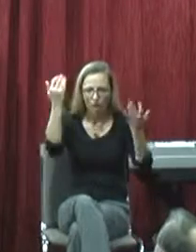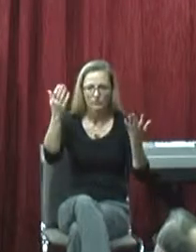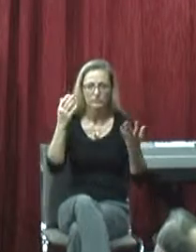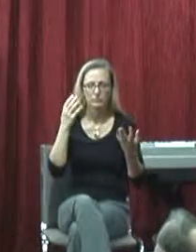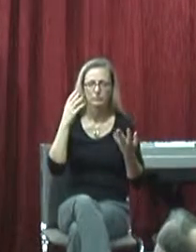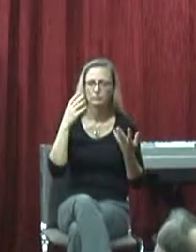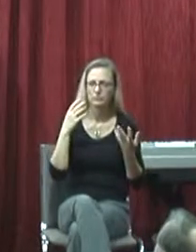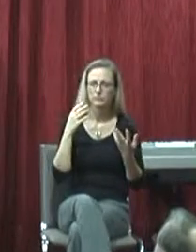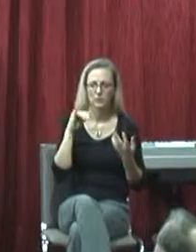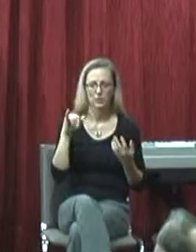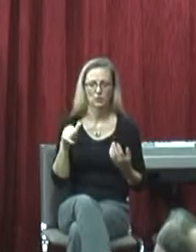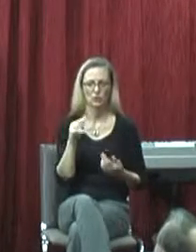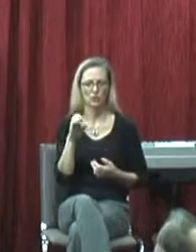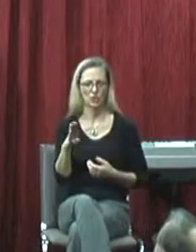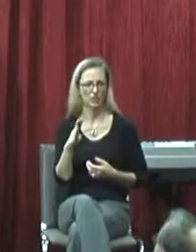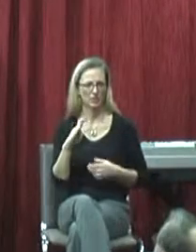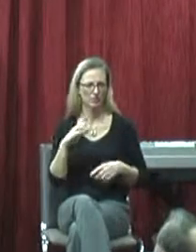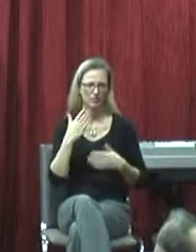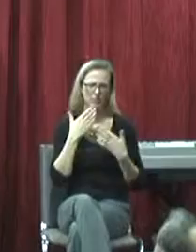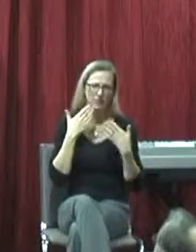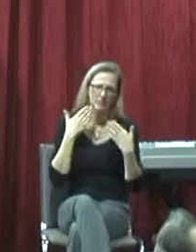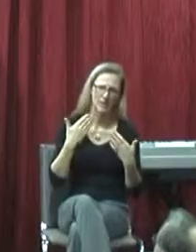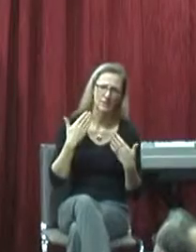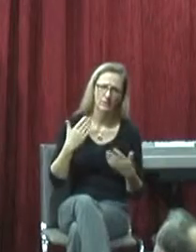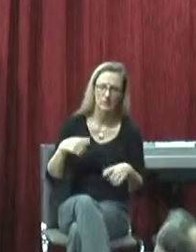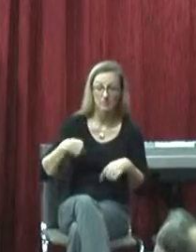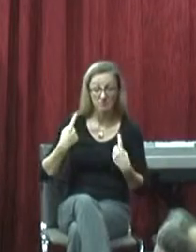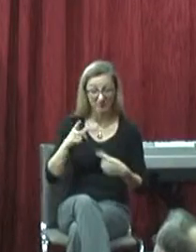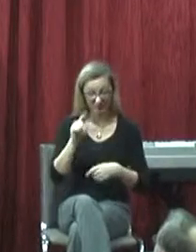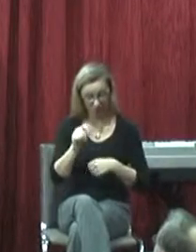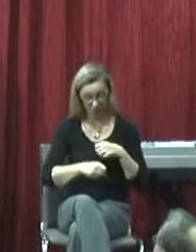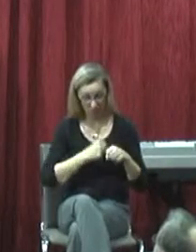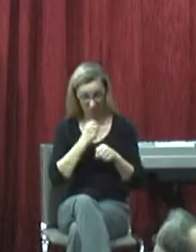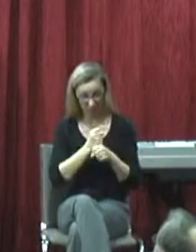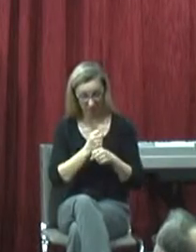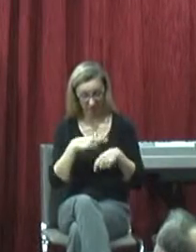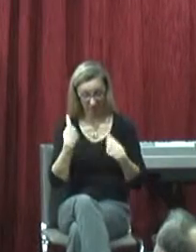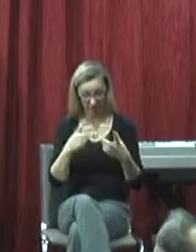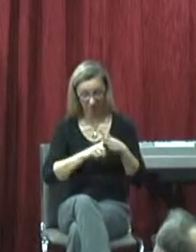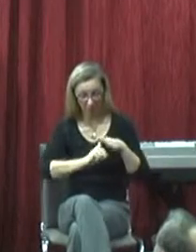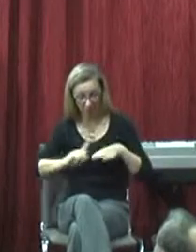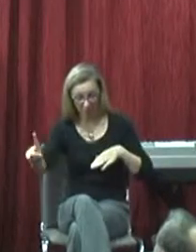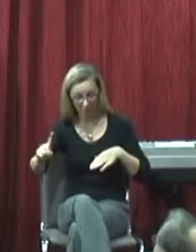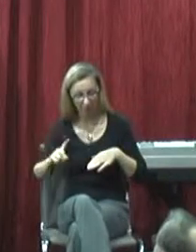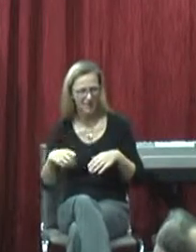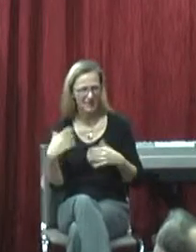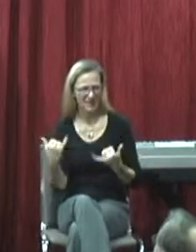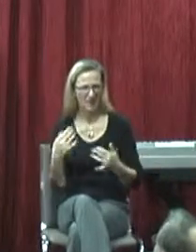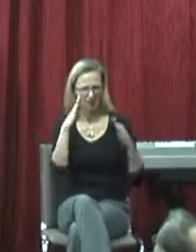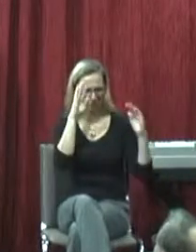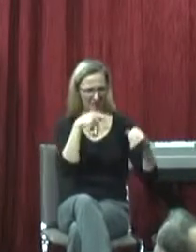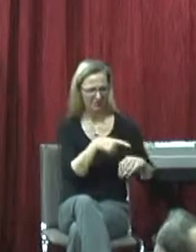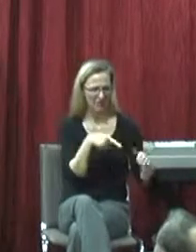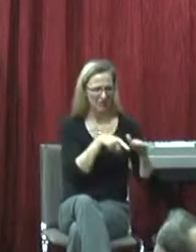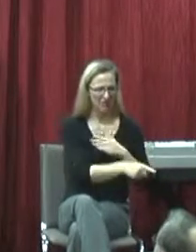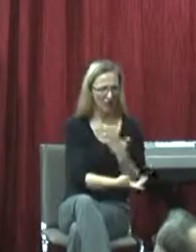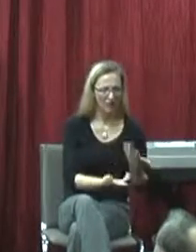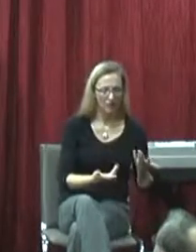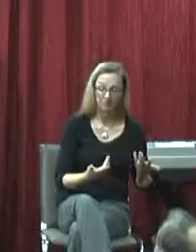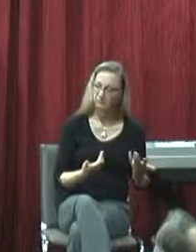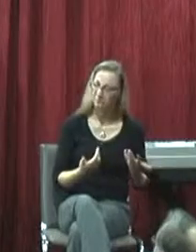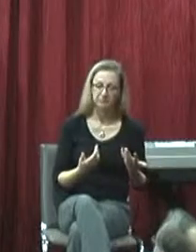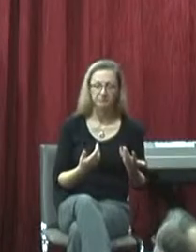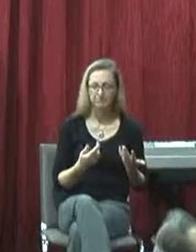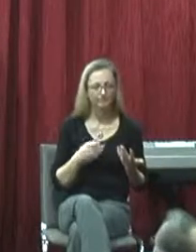would have been. It had been 20 years since he had fled away from his brother, expecting that he would kill him. So Jacob and Esau went